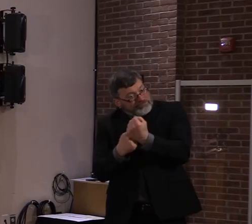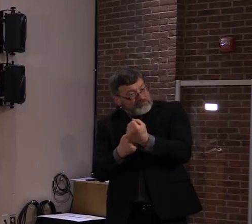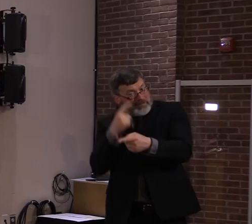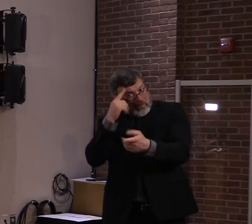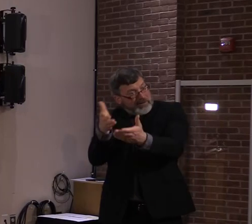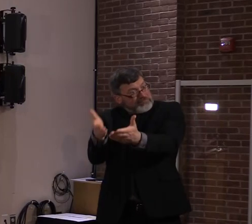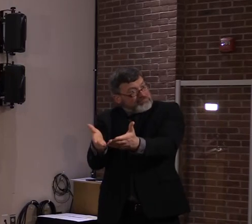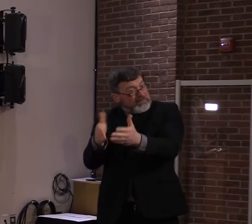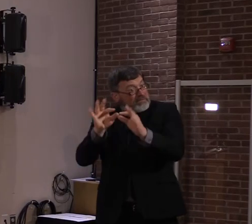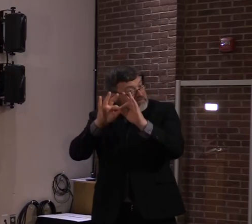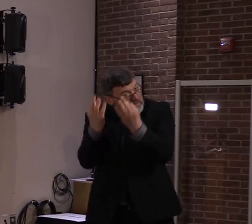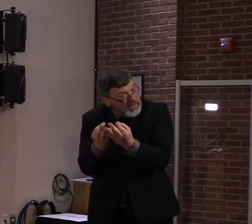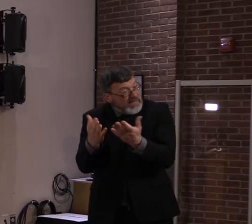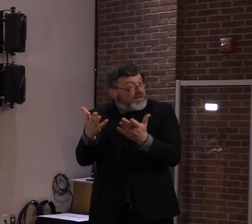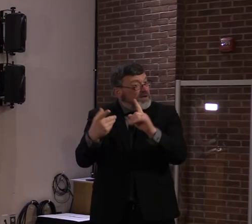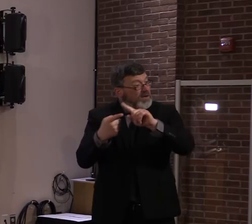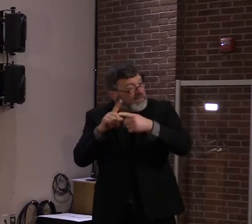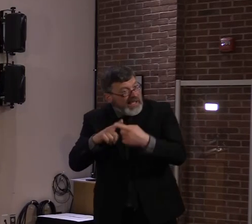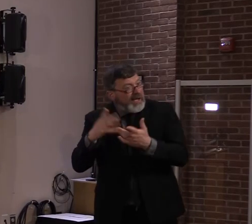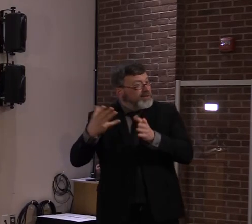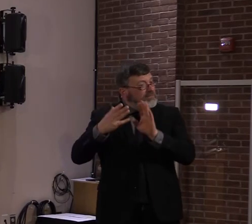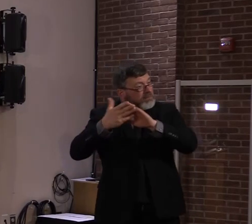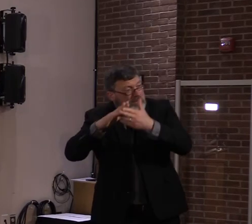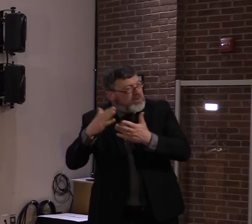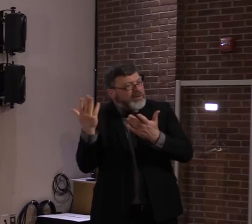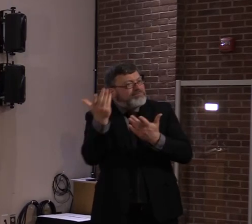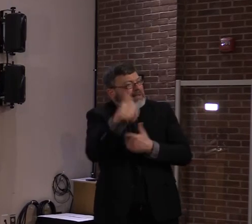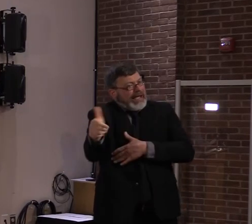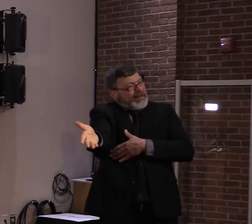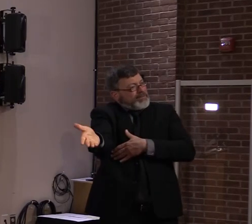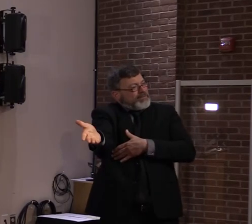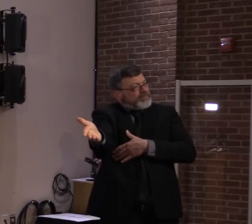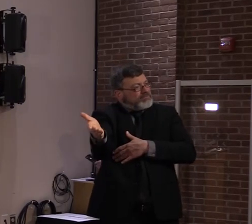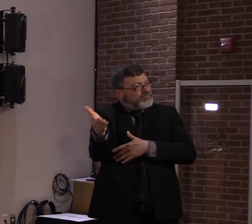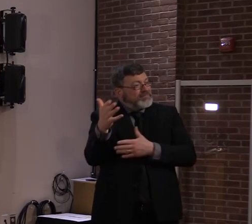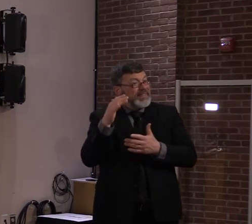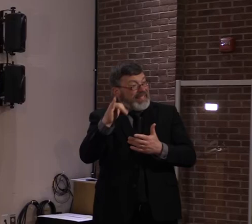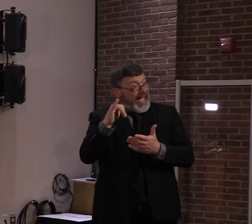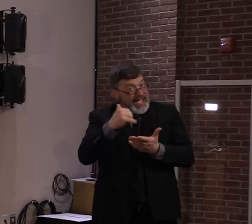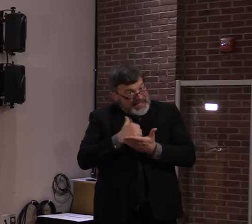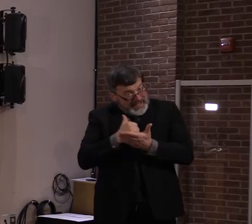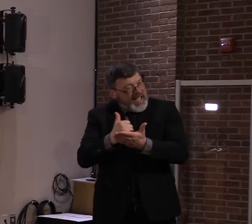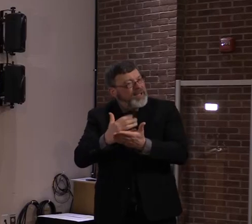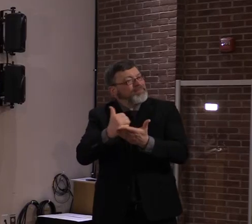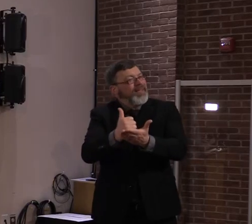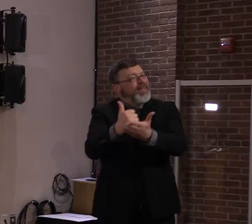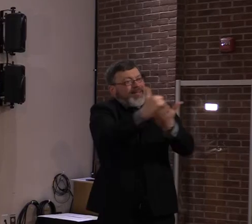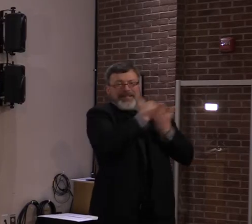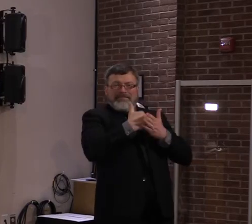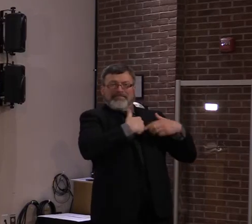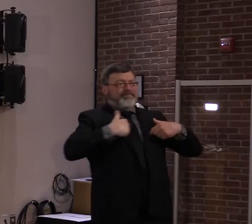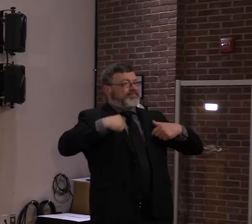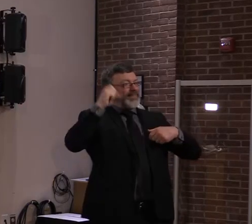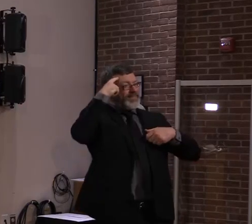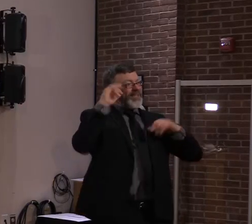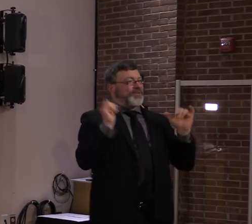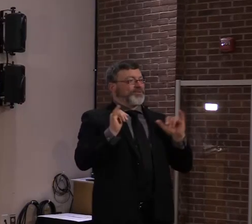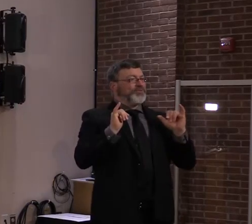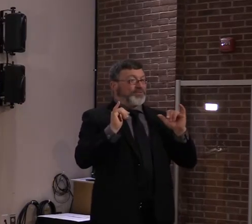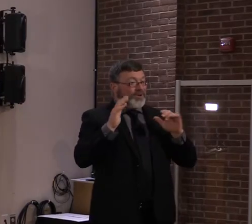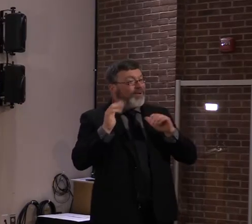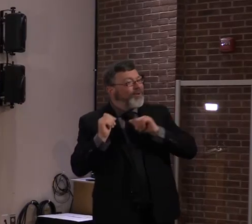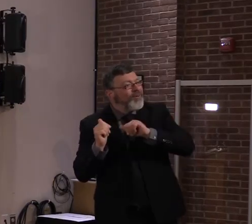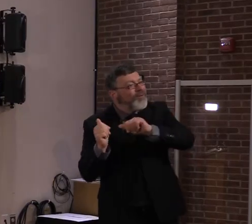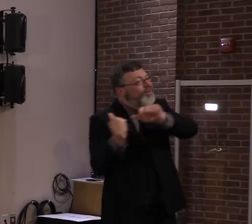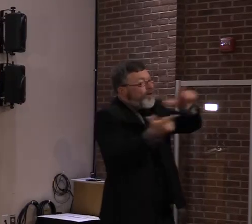entire state. Because the more people who are vaccinated, the quicker we can get to the end of this pandemic.